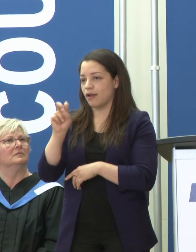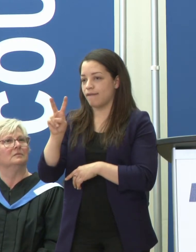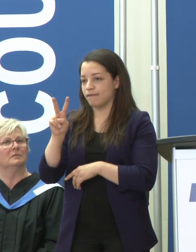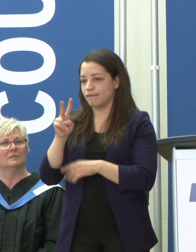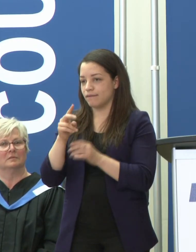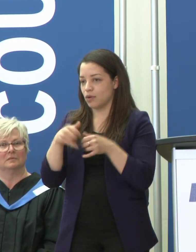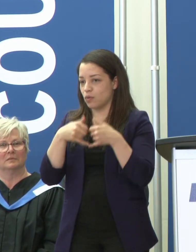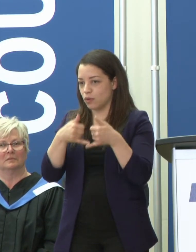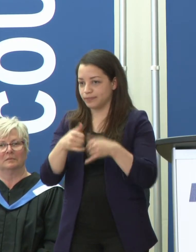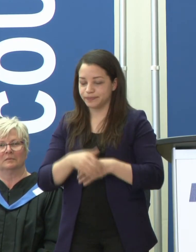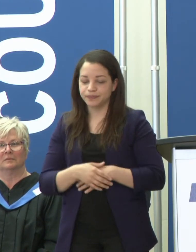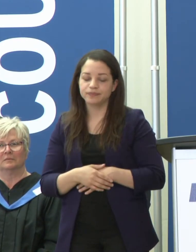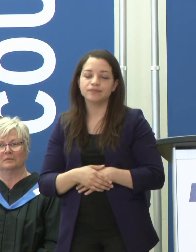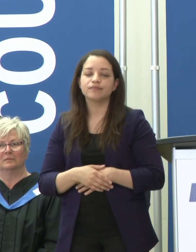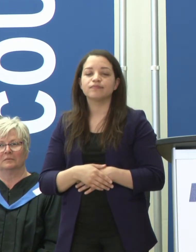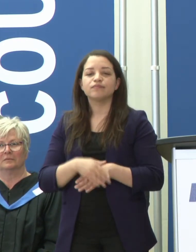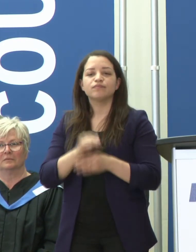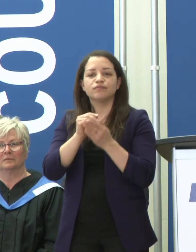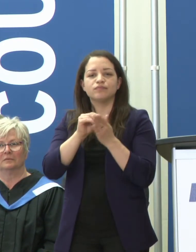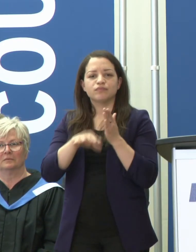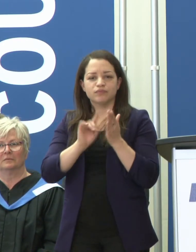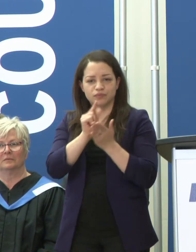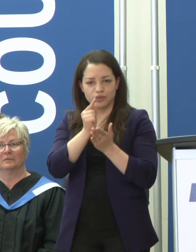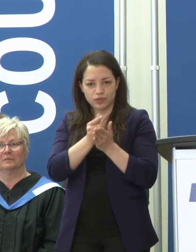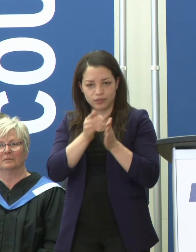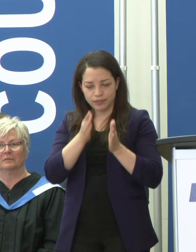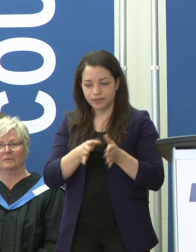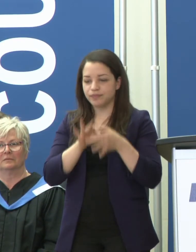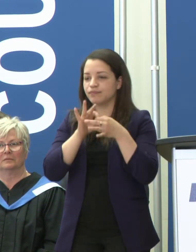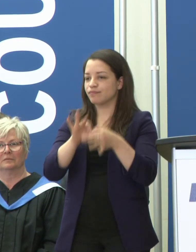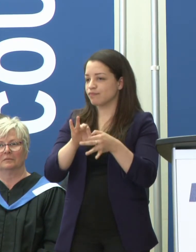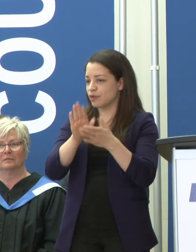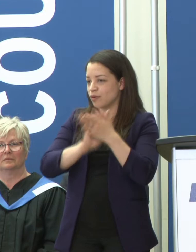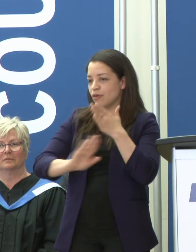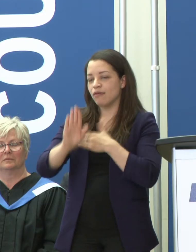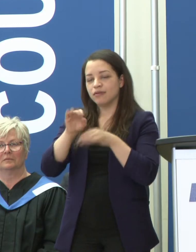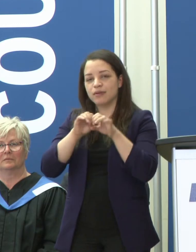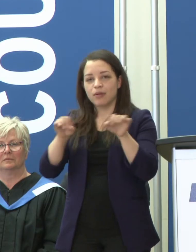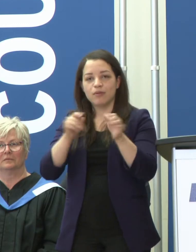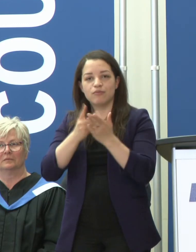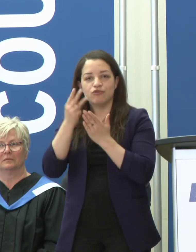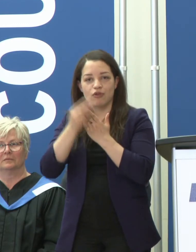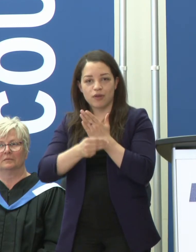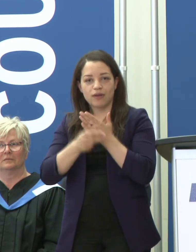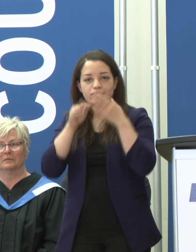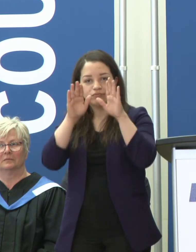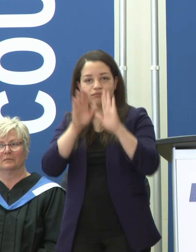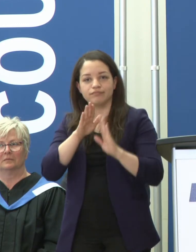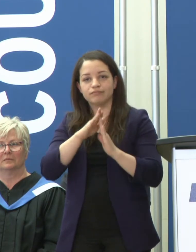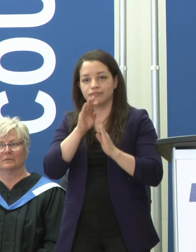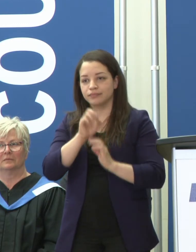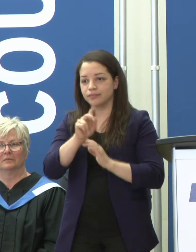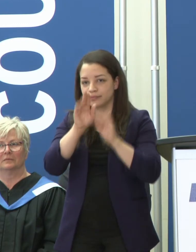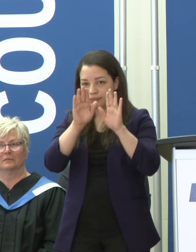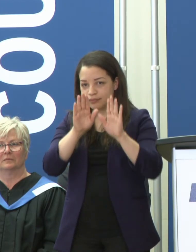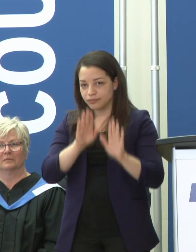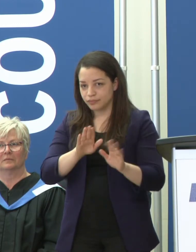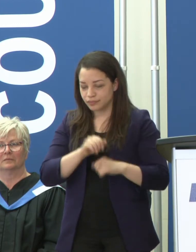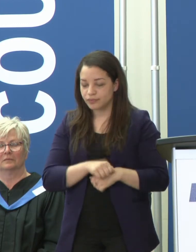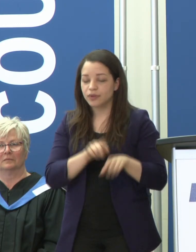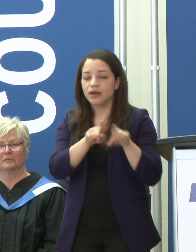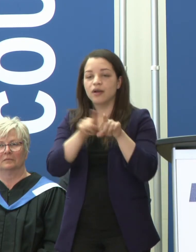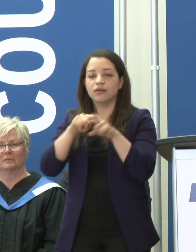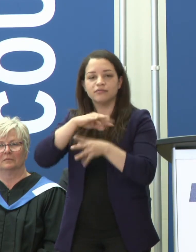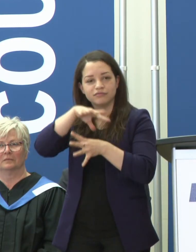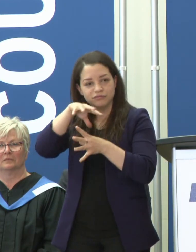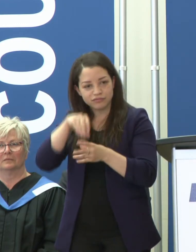This is awarded to a graduating student of a college diploma program who has demonstrated outstanding academic achievement and contributed